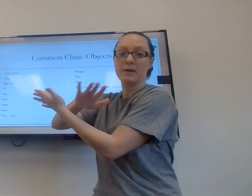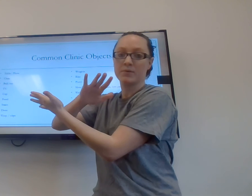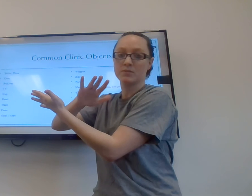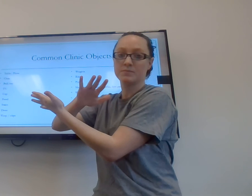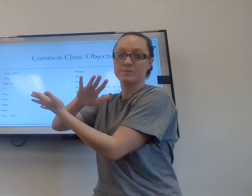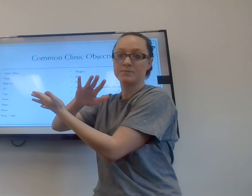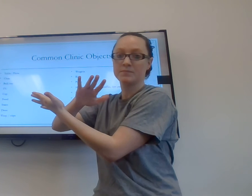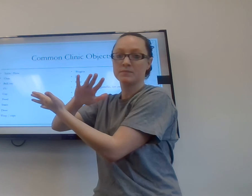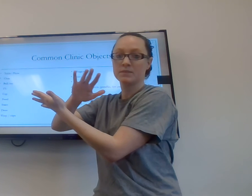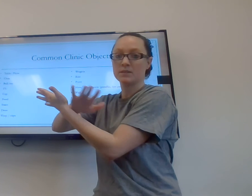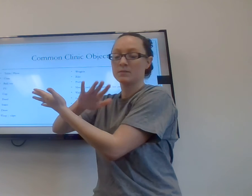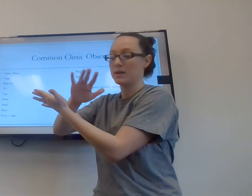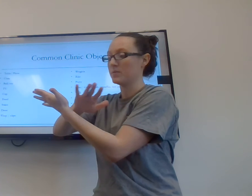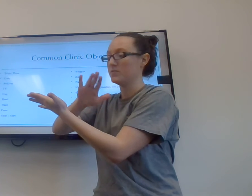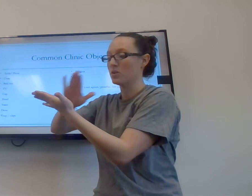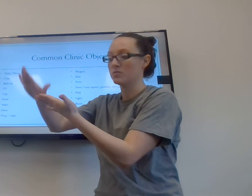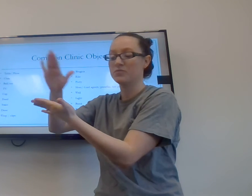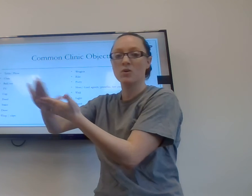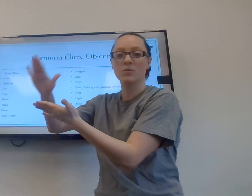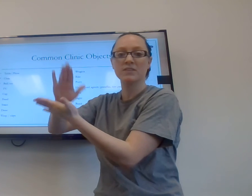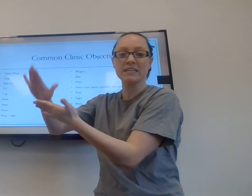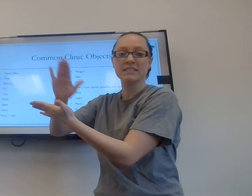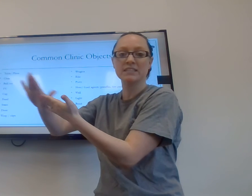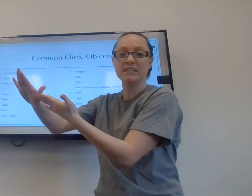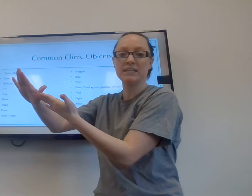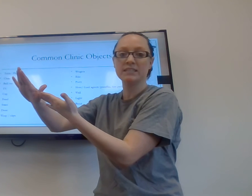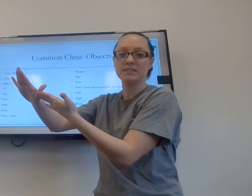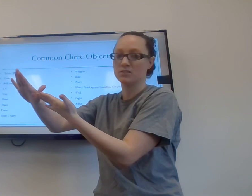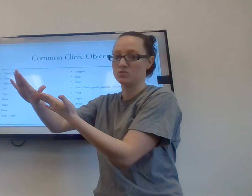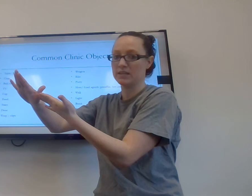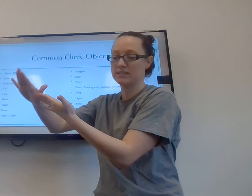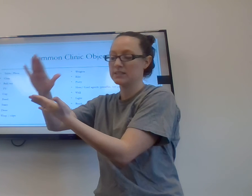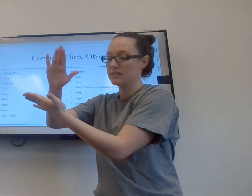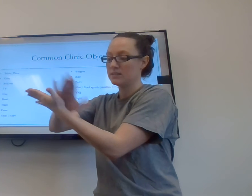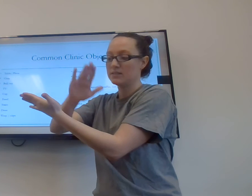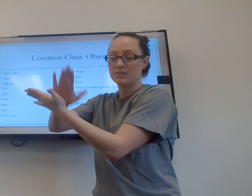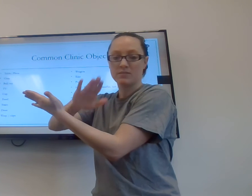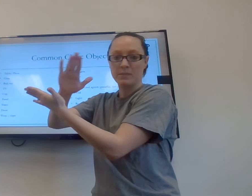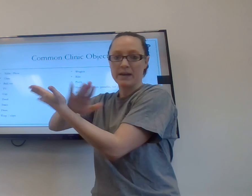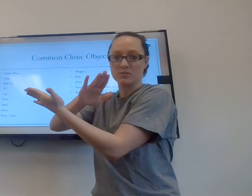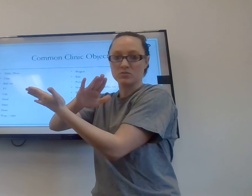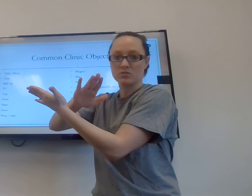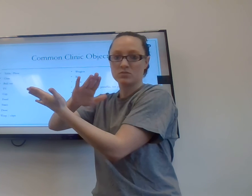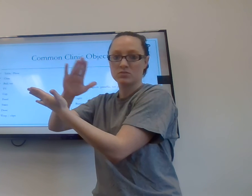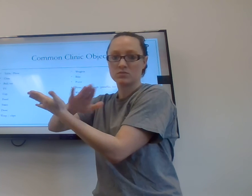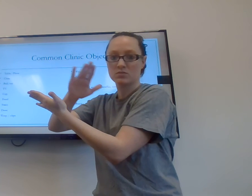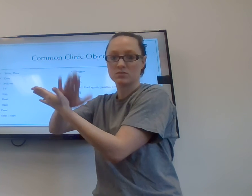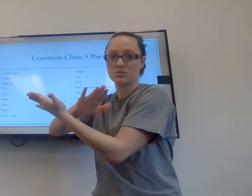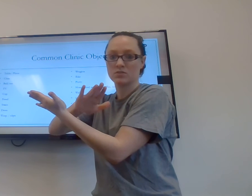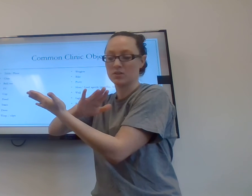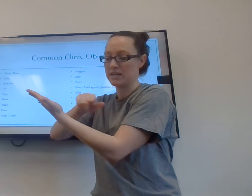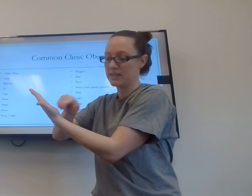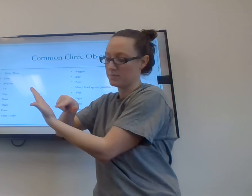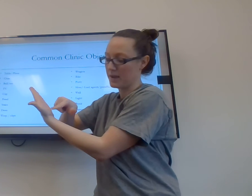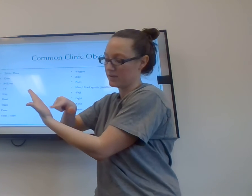paper. Paper. If you go forward, that's clean. Don't do that. Backwards. You're going to hit the back of your